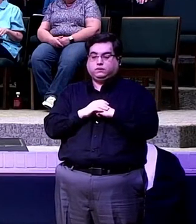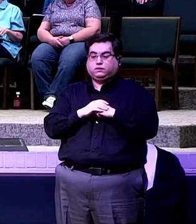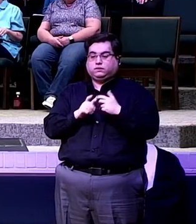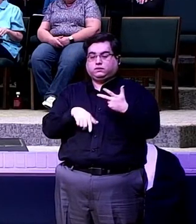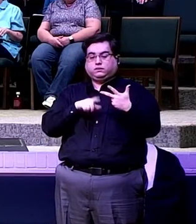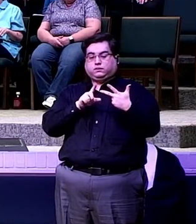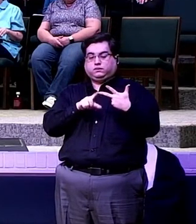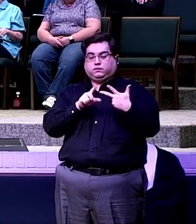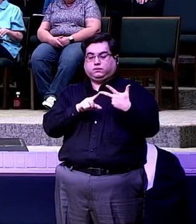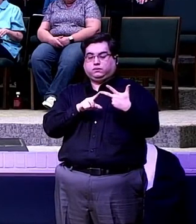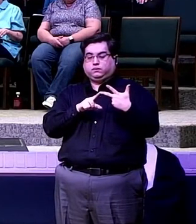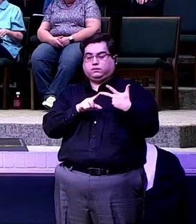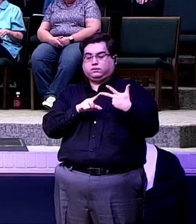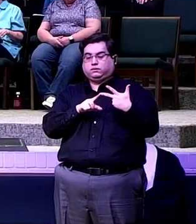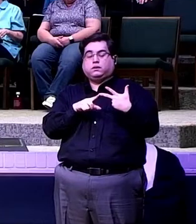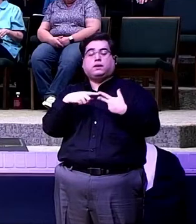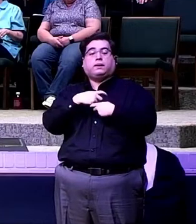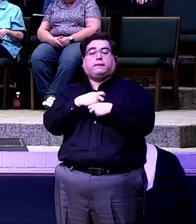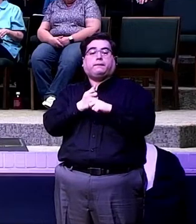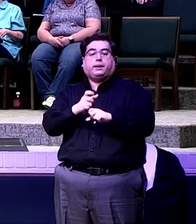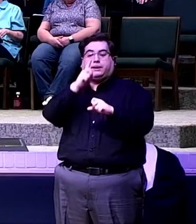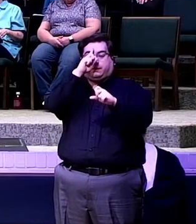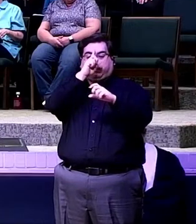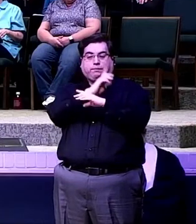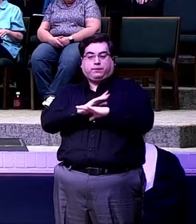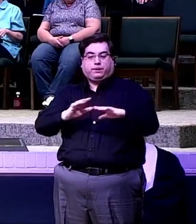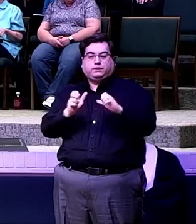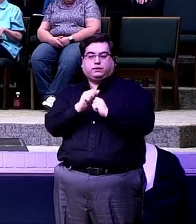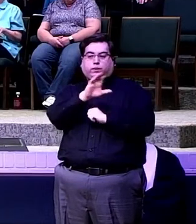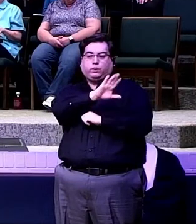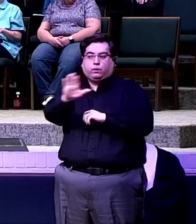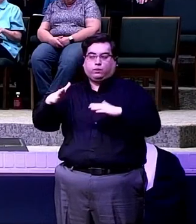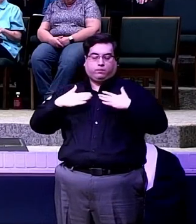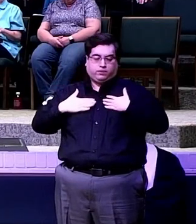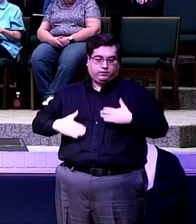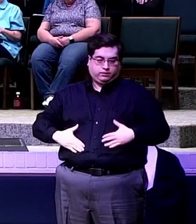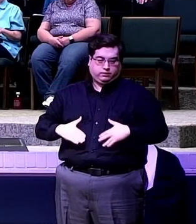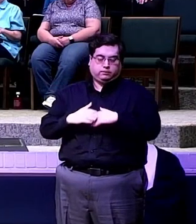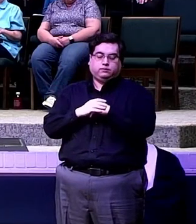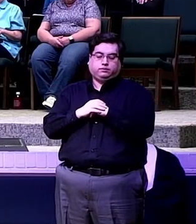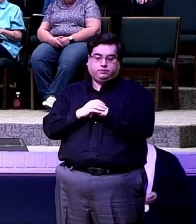And number three, make peace with your body.